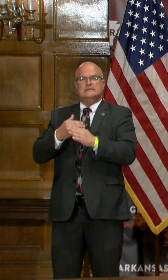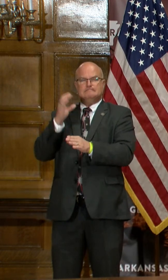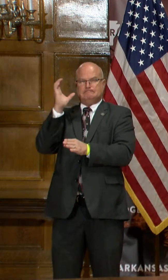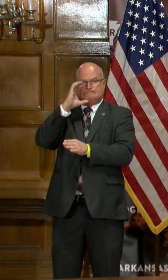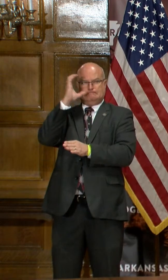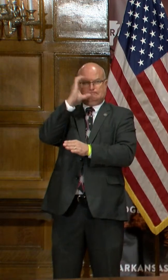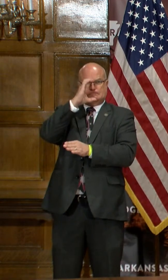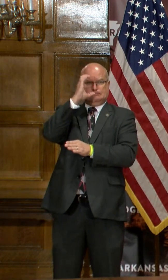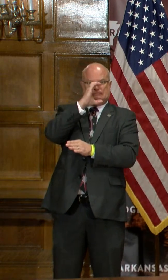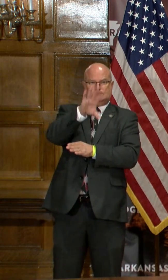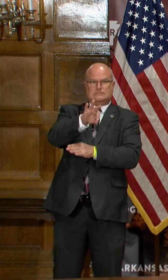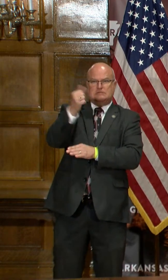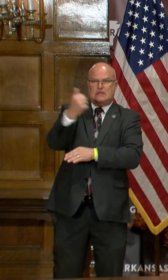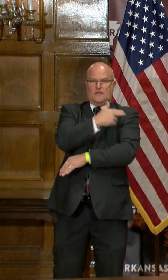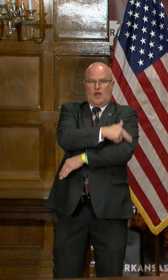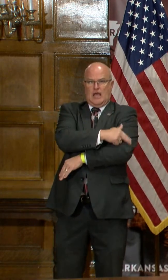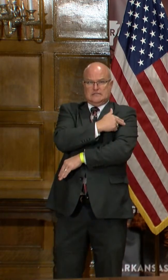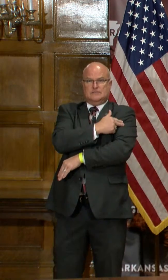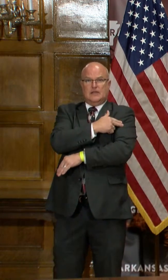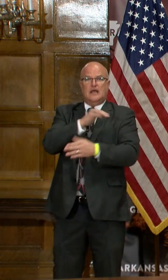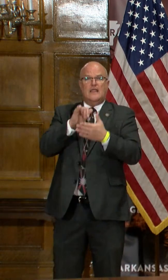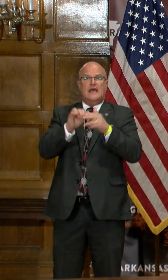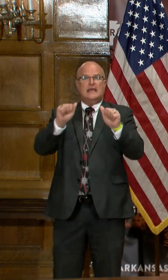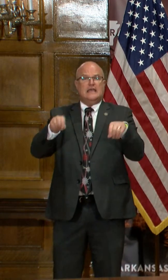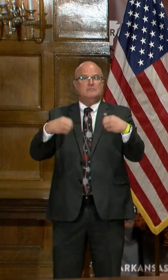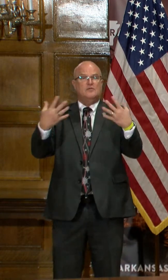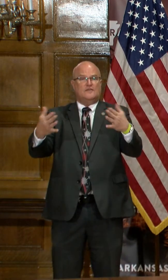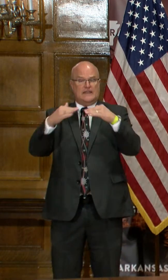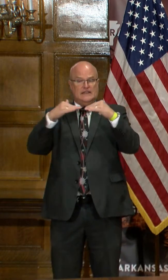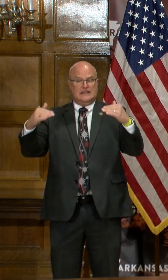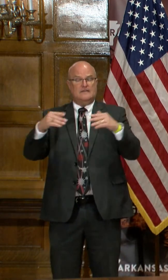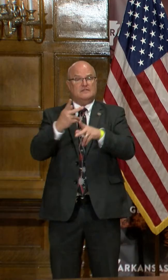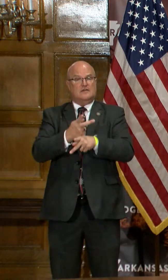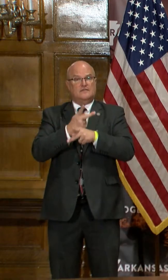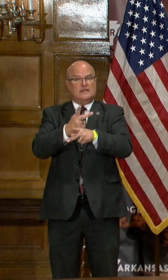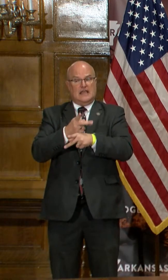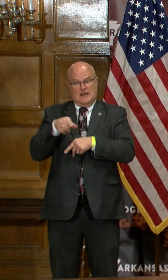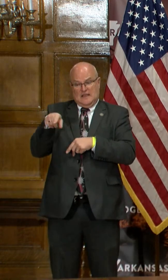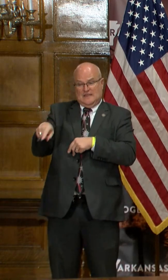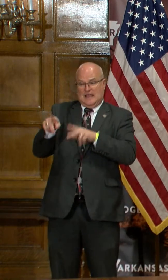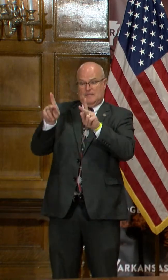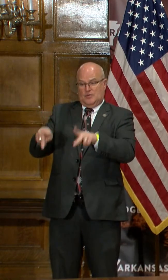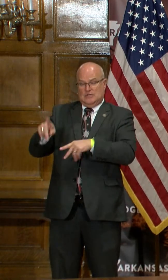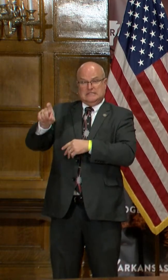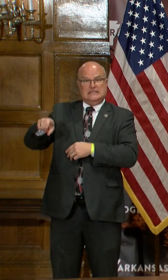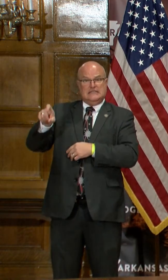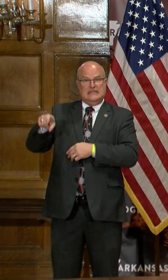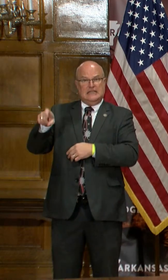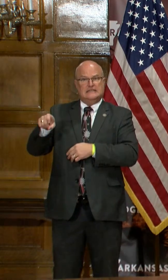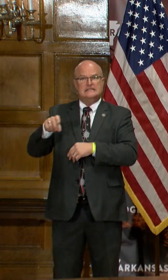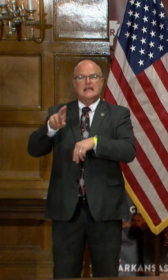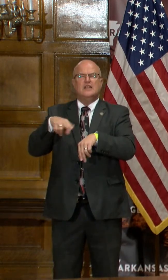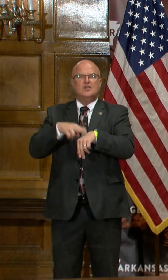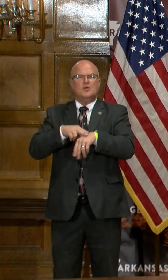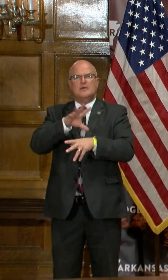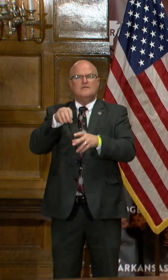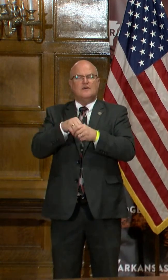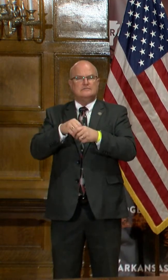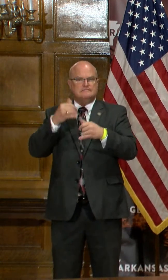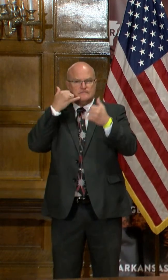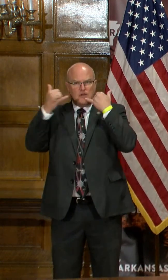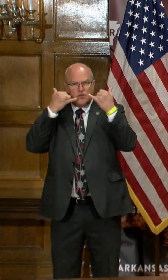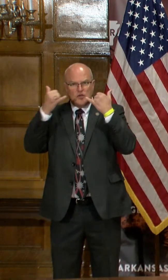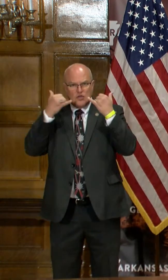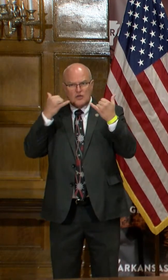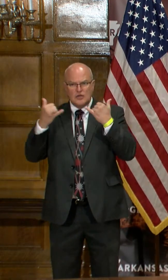finding a location, finding a hospital that can provide the level of care that that specific patient needs. And that usually involves a lot of phone calls.